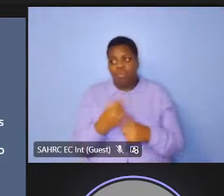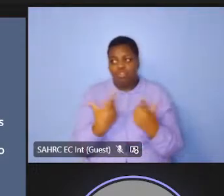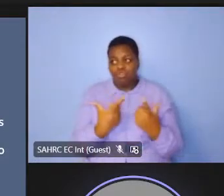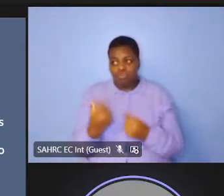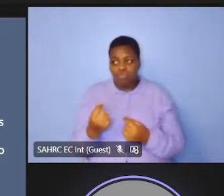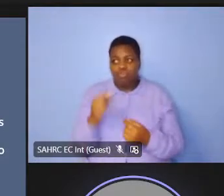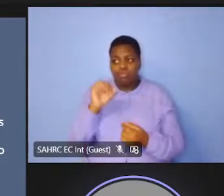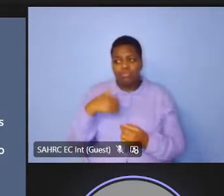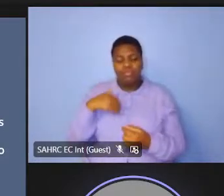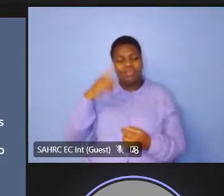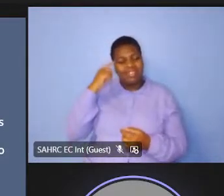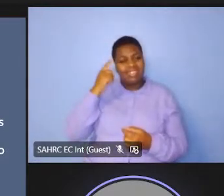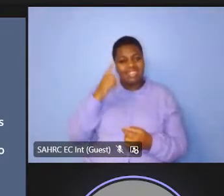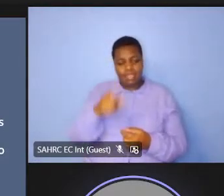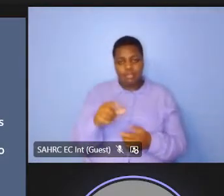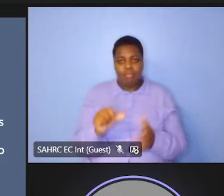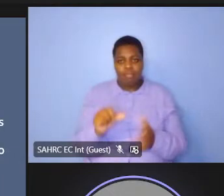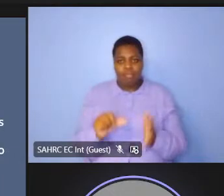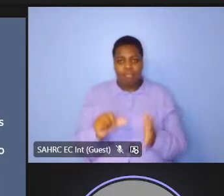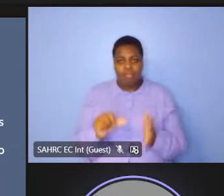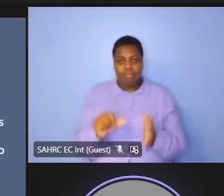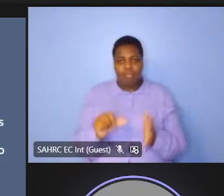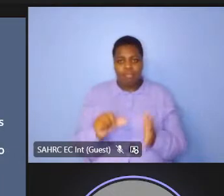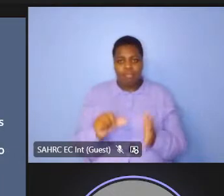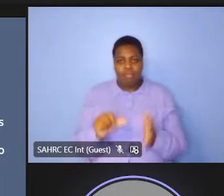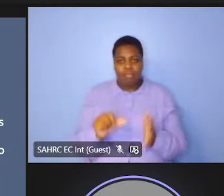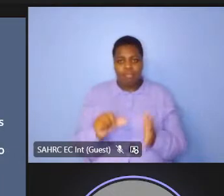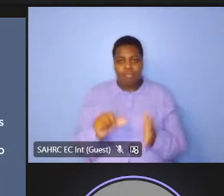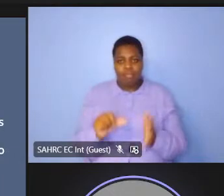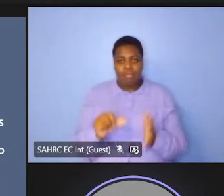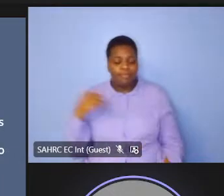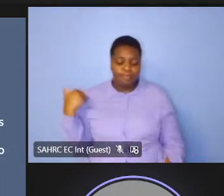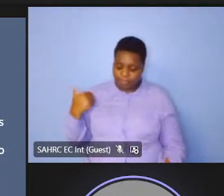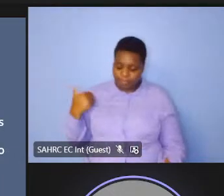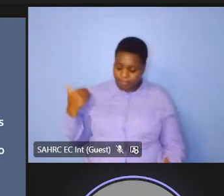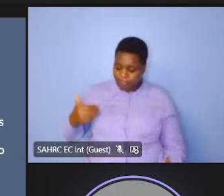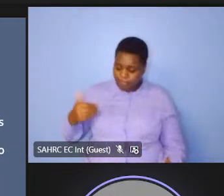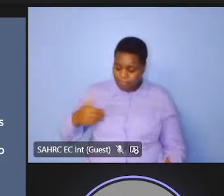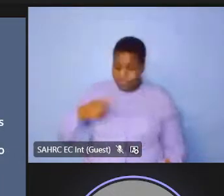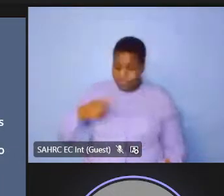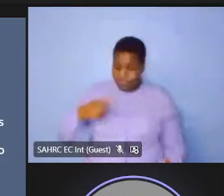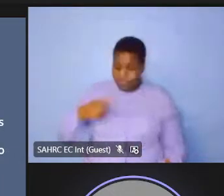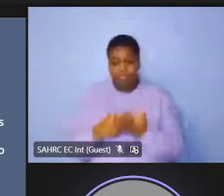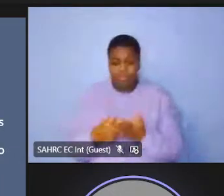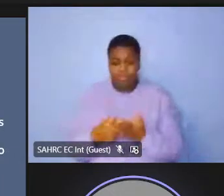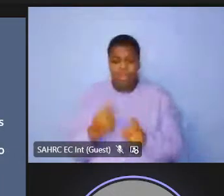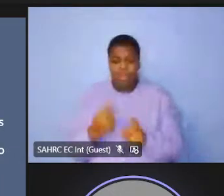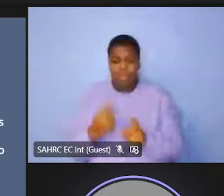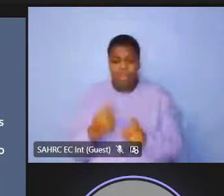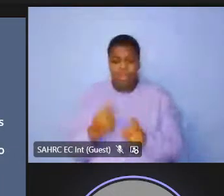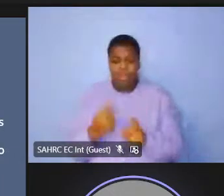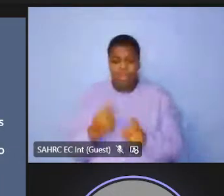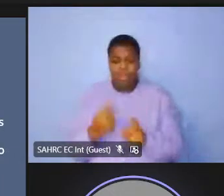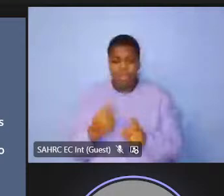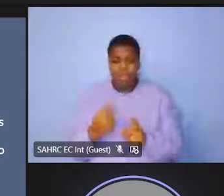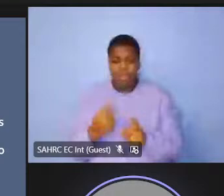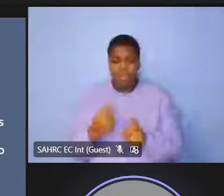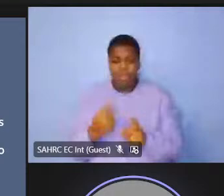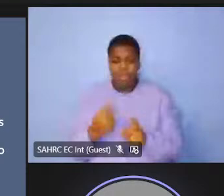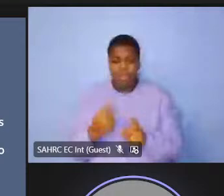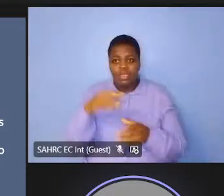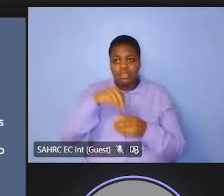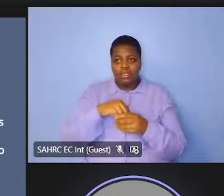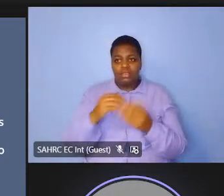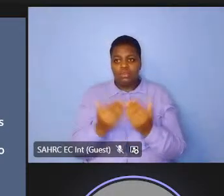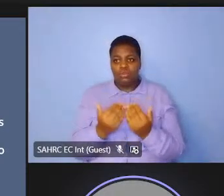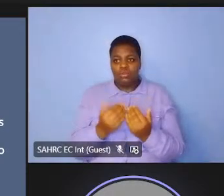and that's important. We think that's important because often these discussions and often thinking around policies at schools